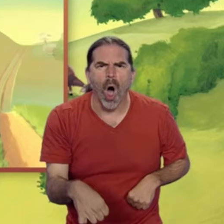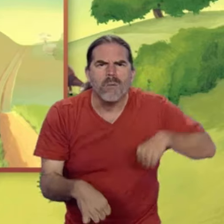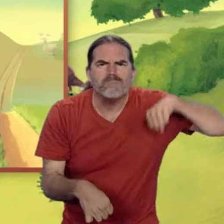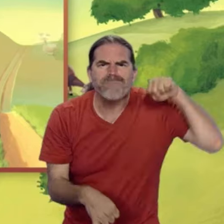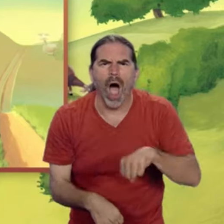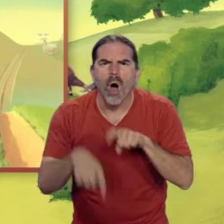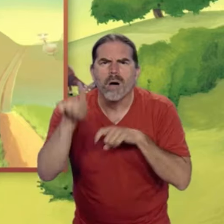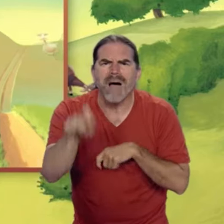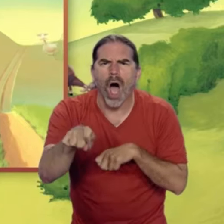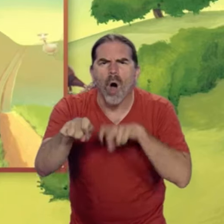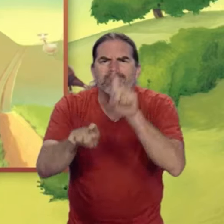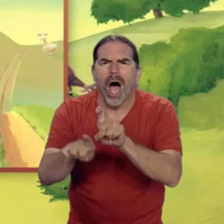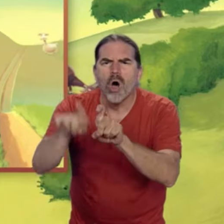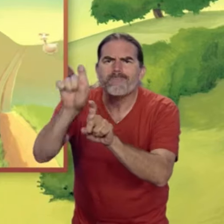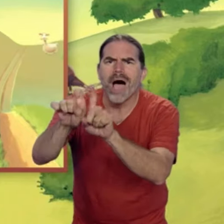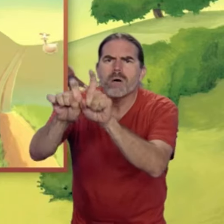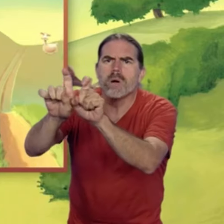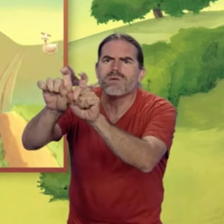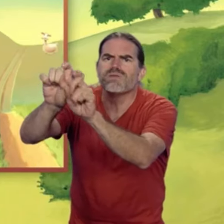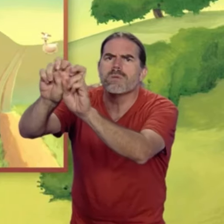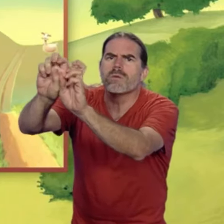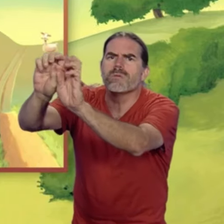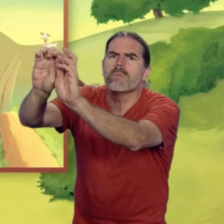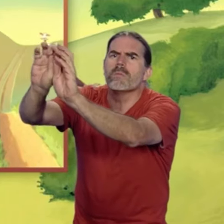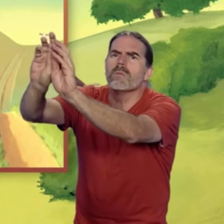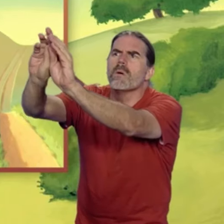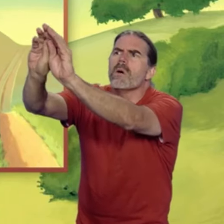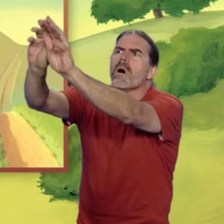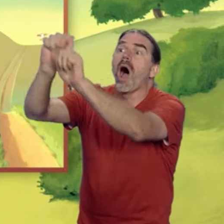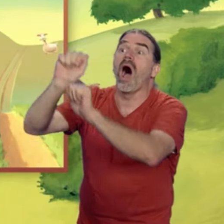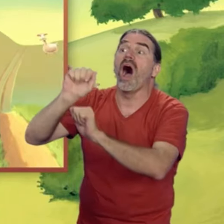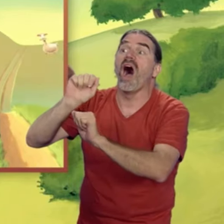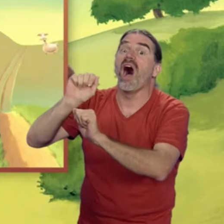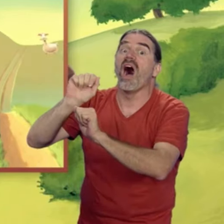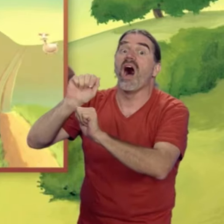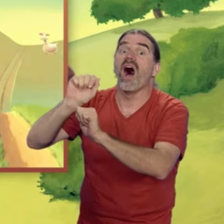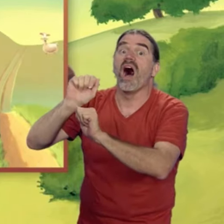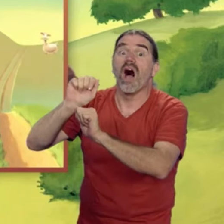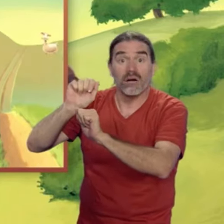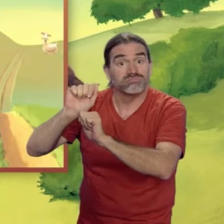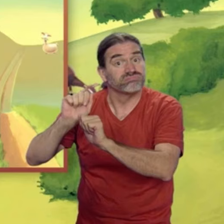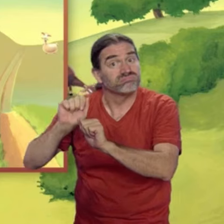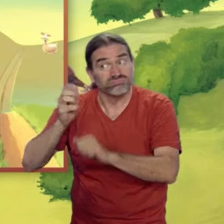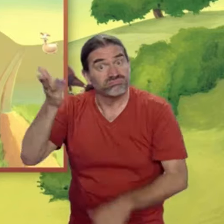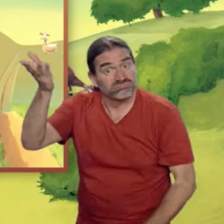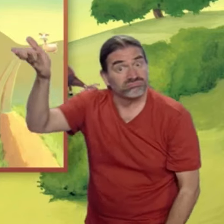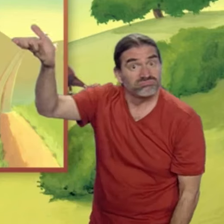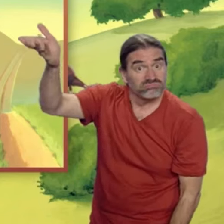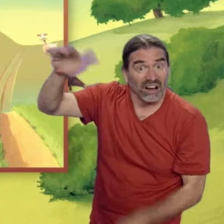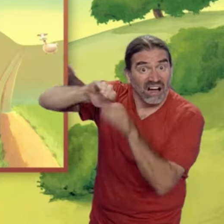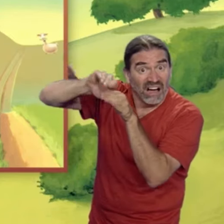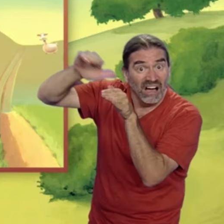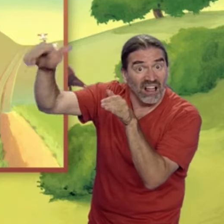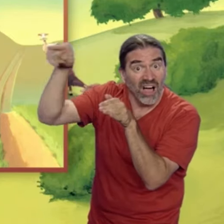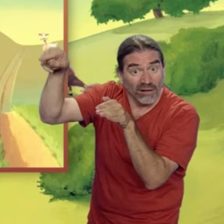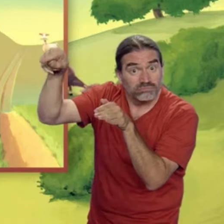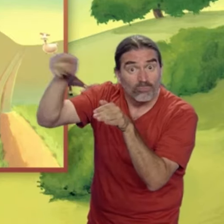no grass left. I'll deal with you when I get back in the winter.